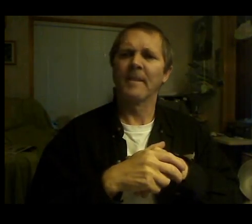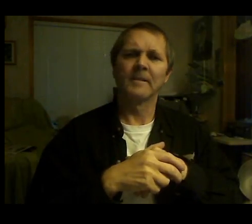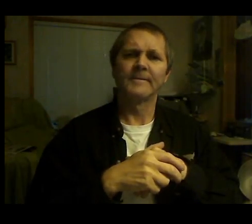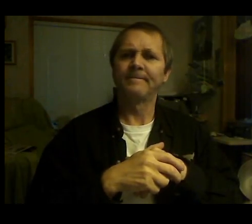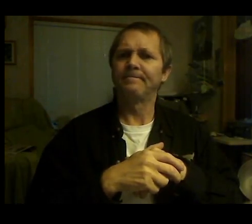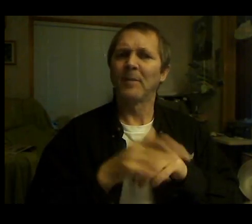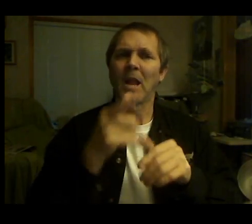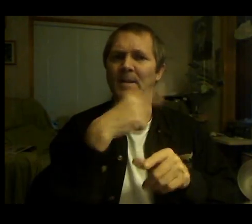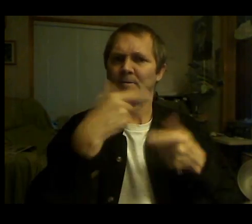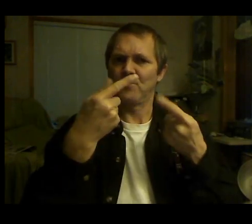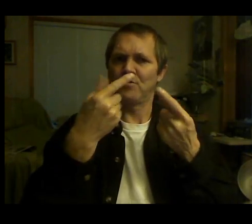they pulled me back in.